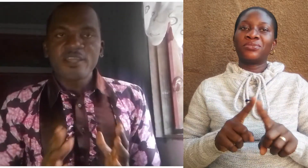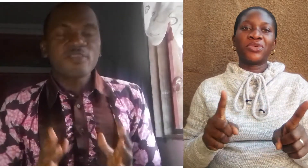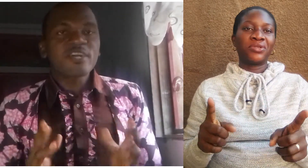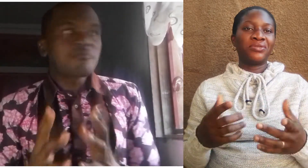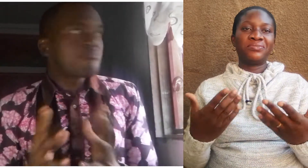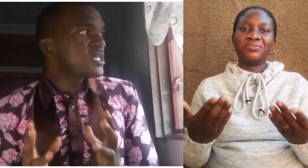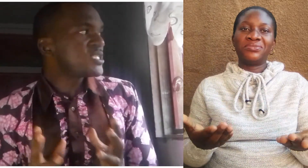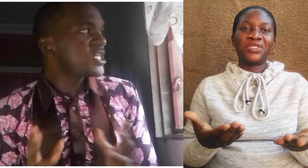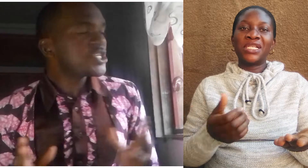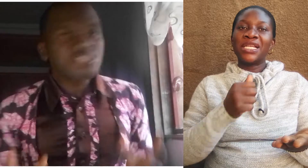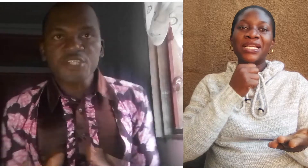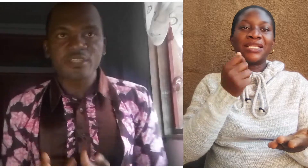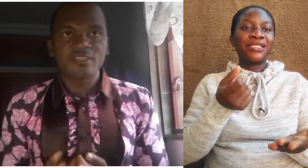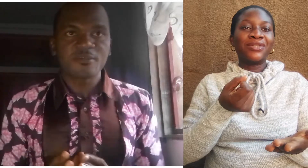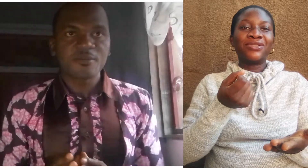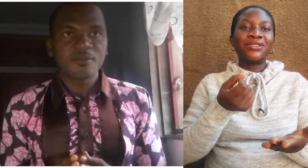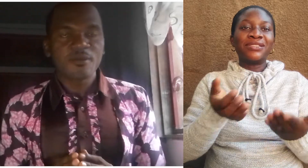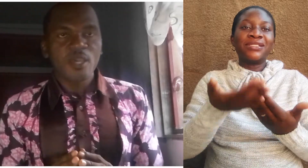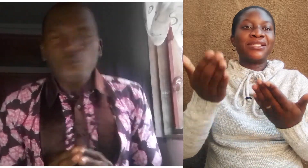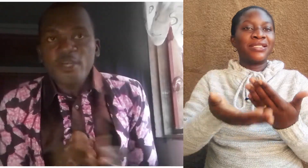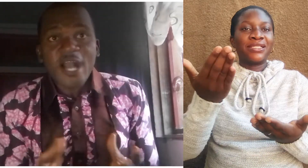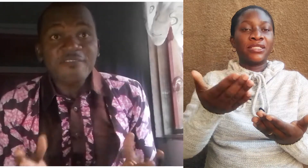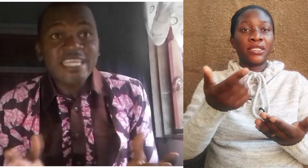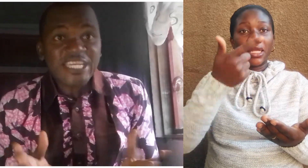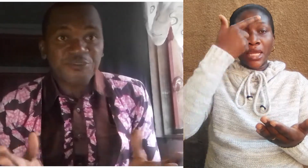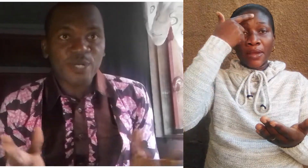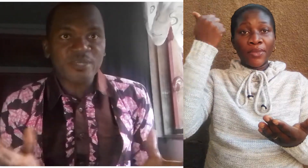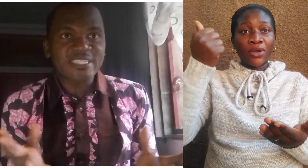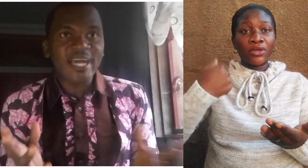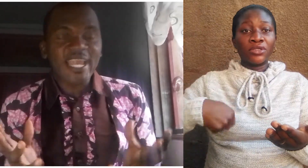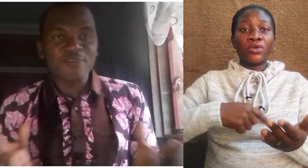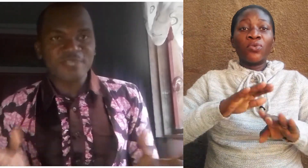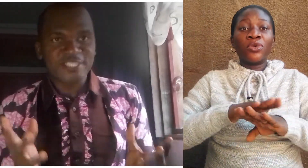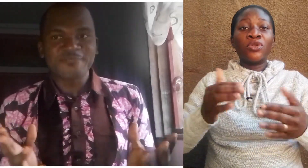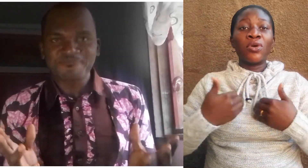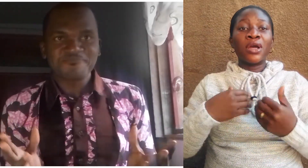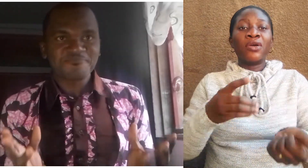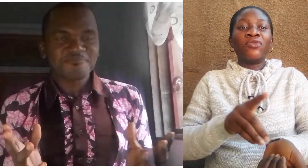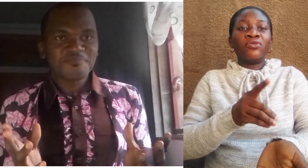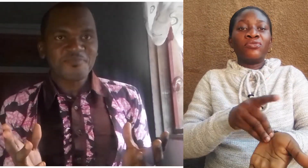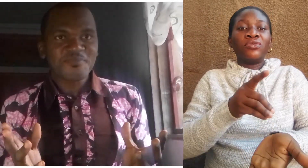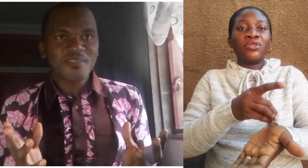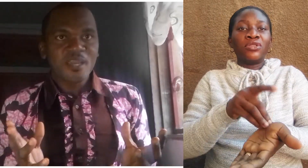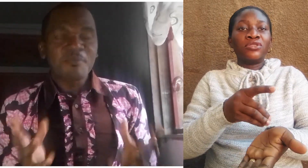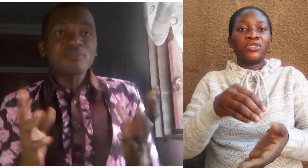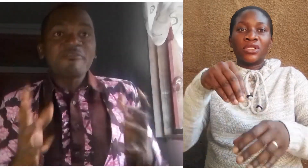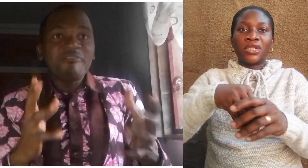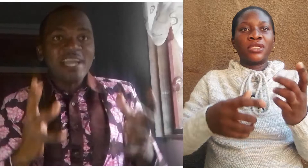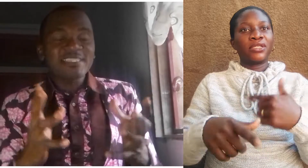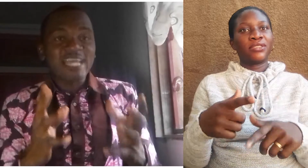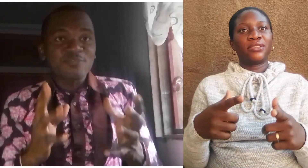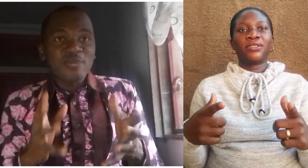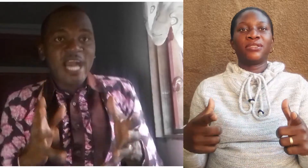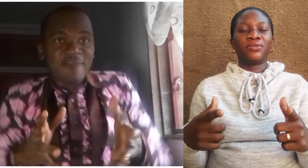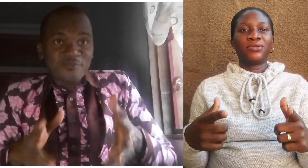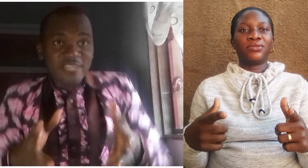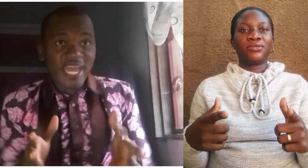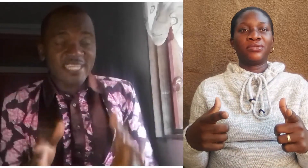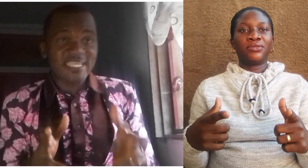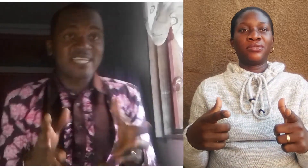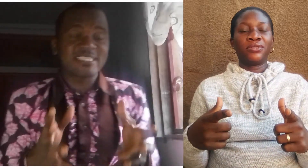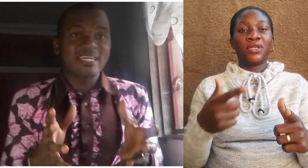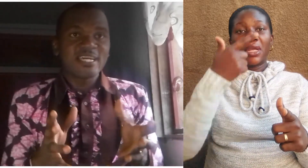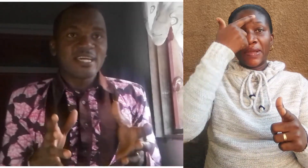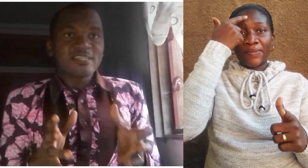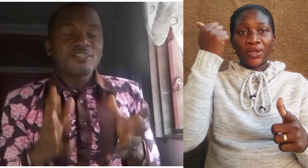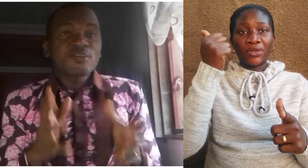have documentation. We don't have dictionary in sign language. Because the fight that we have today